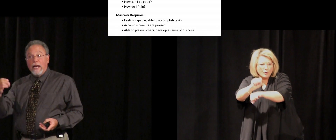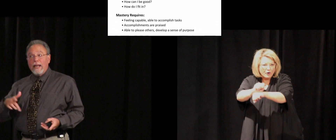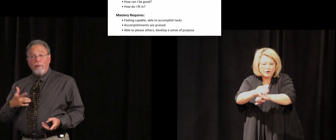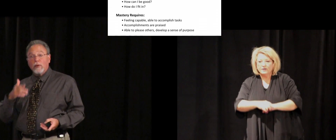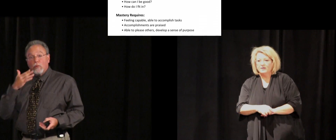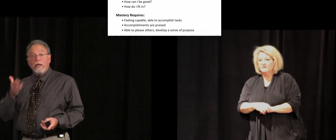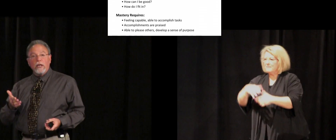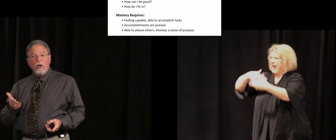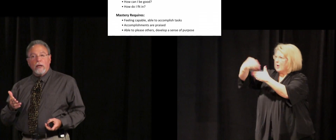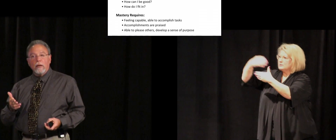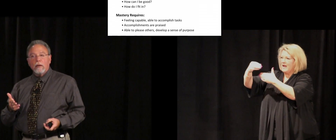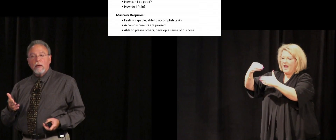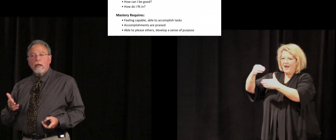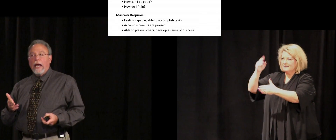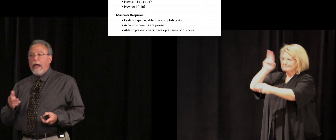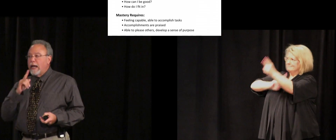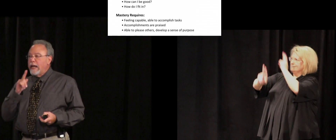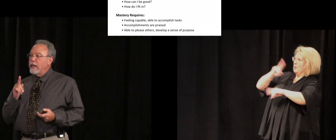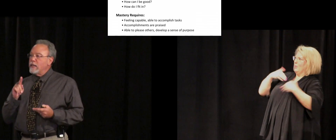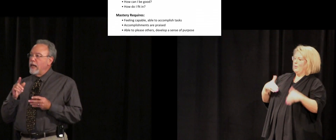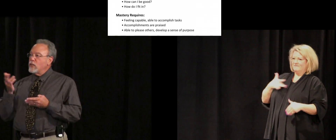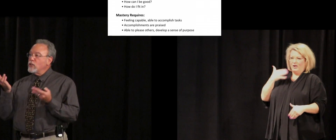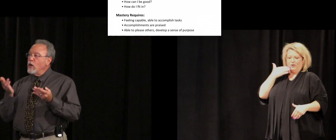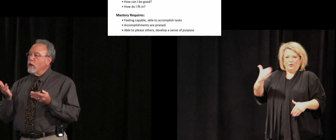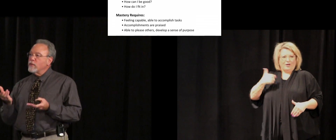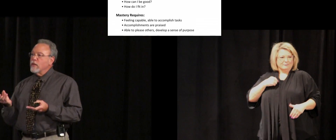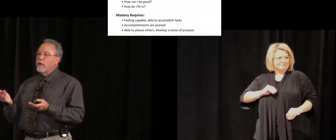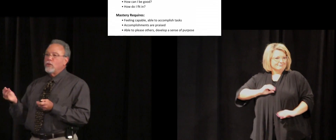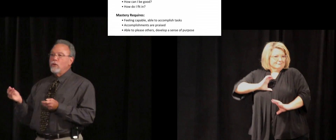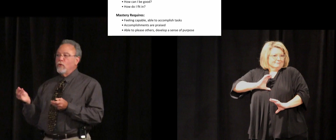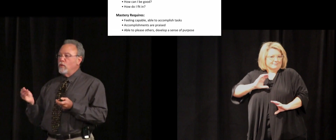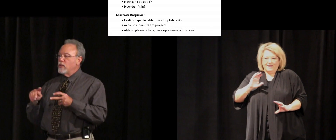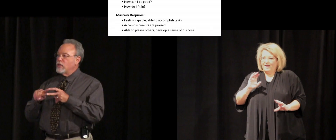feeling incompetent compared to their hearing peers.